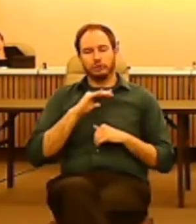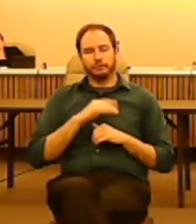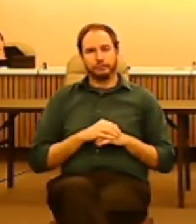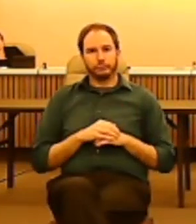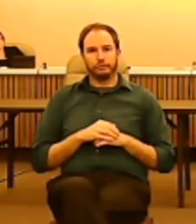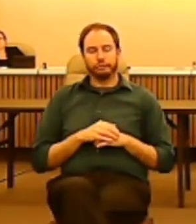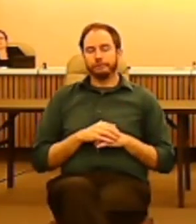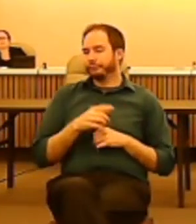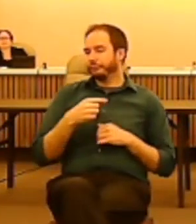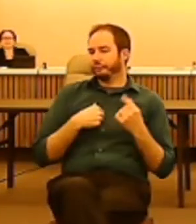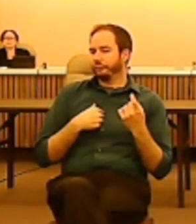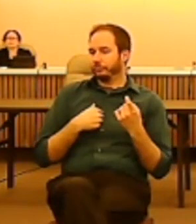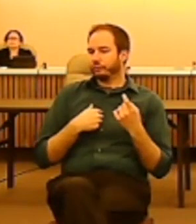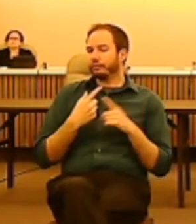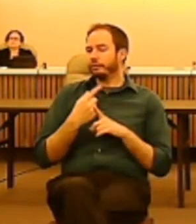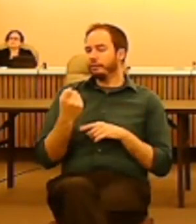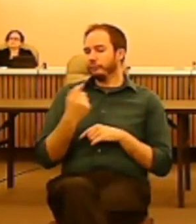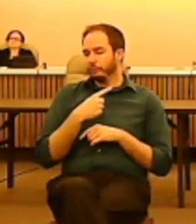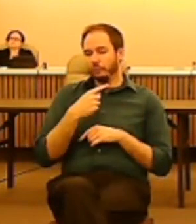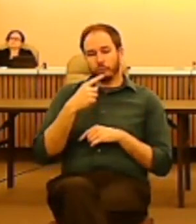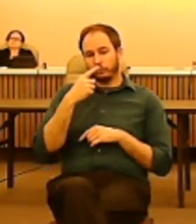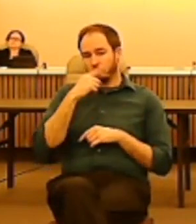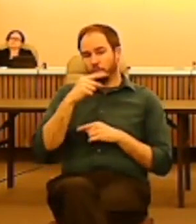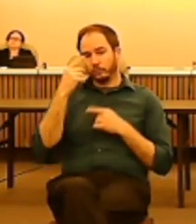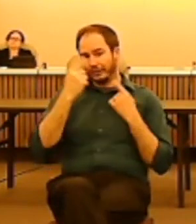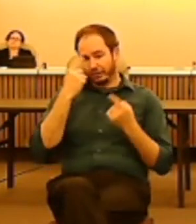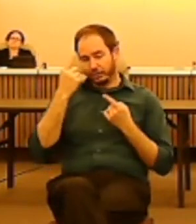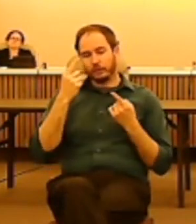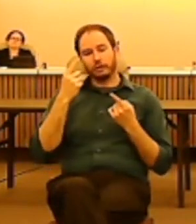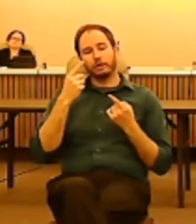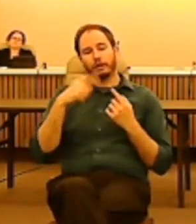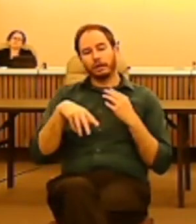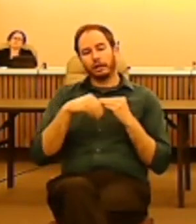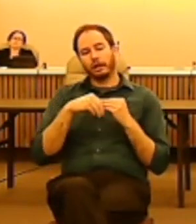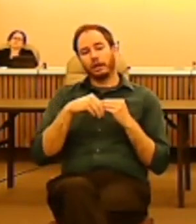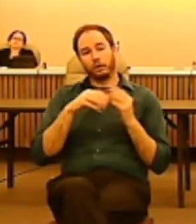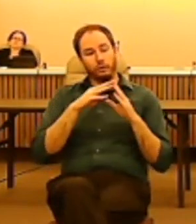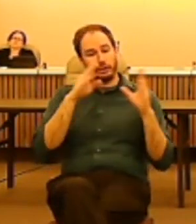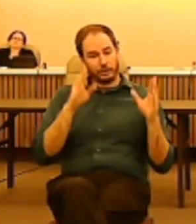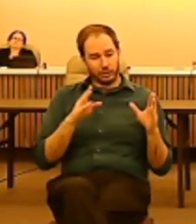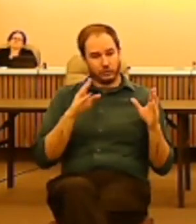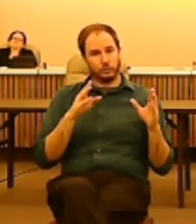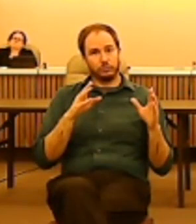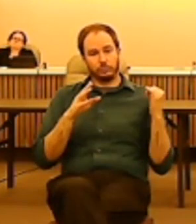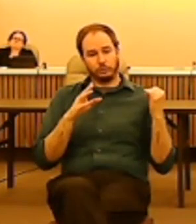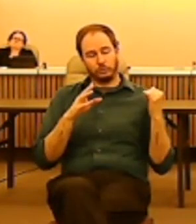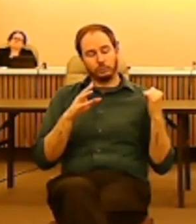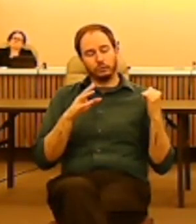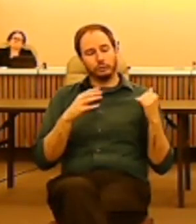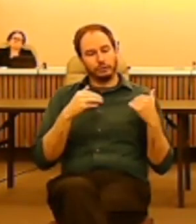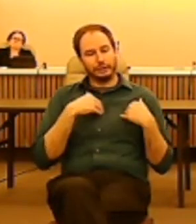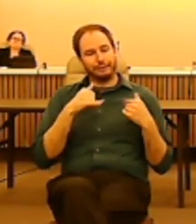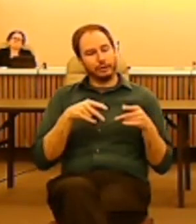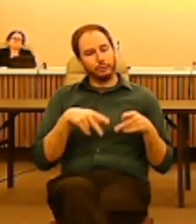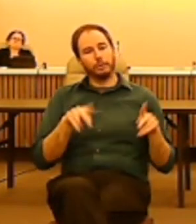The one thing I would like to ask is if you could consider saying, okay, houses that have gone through the